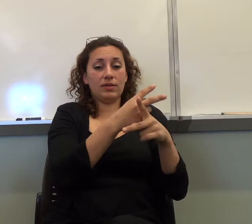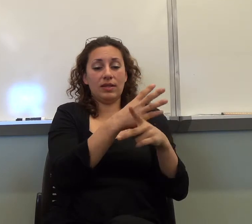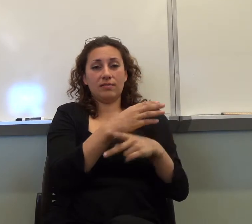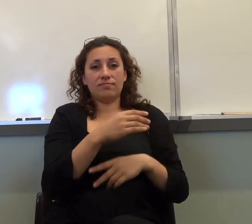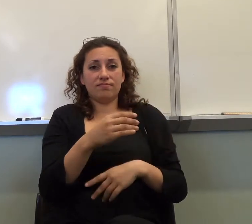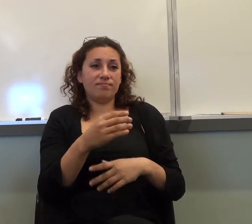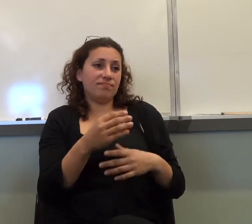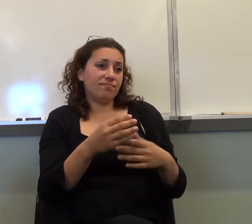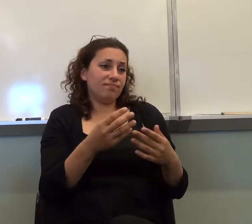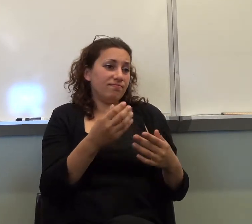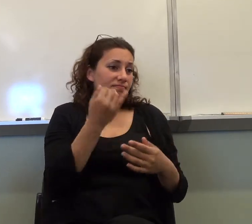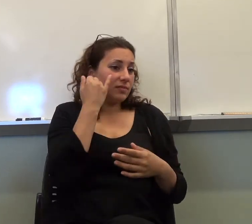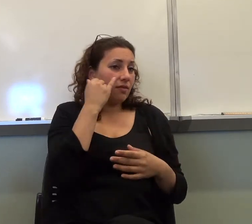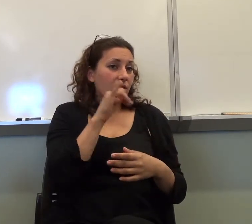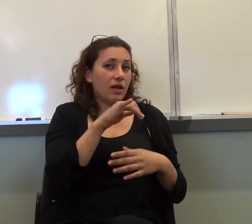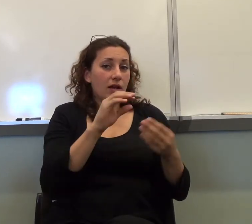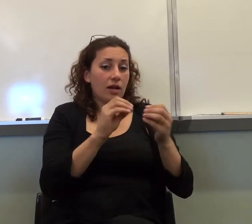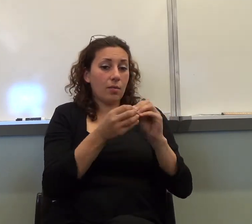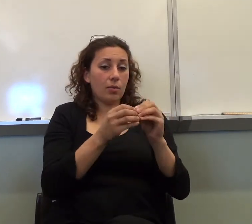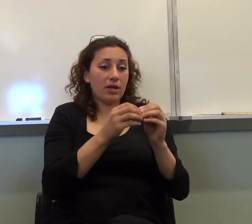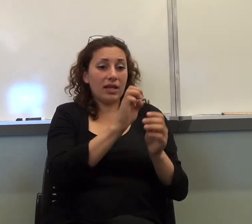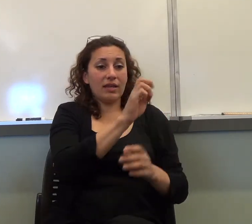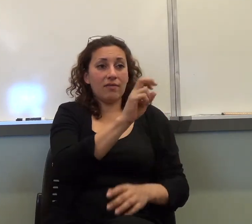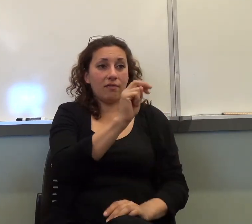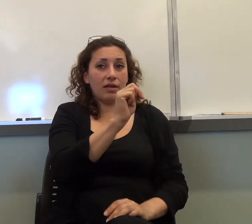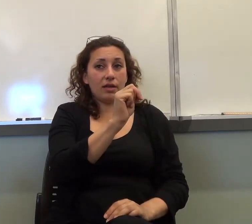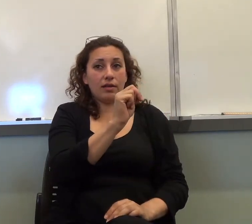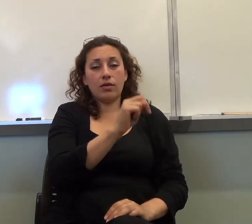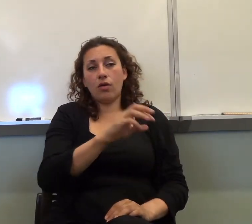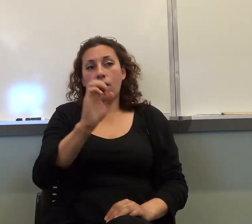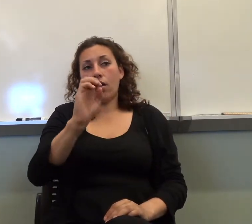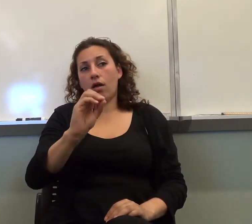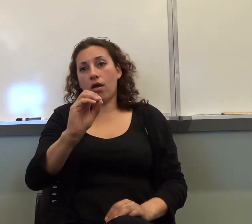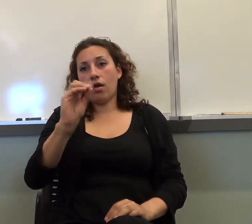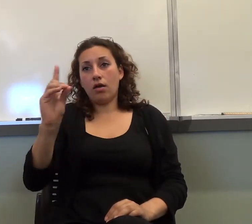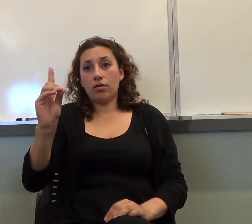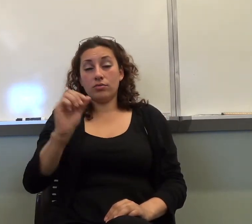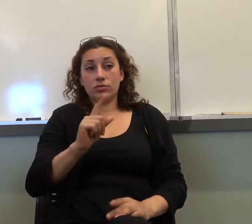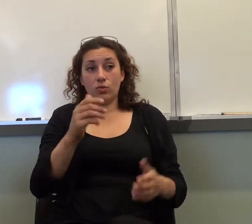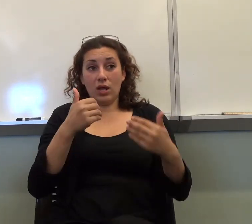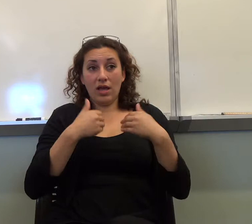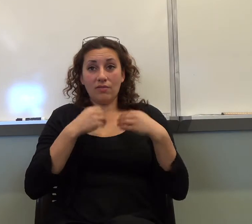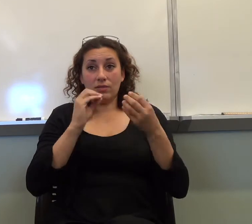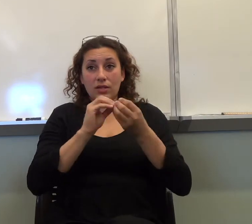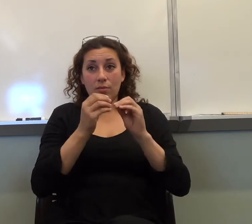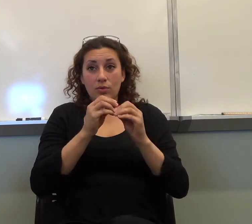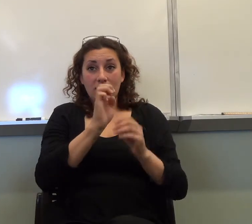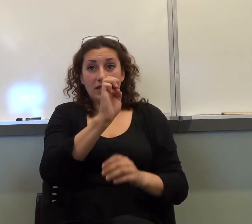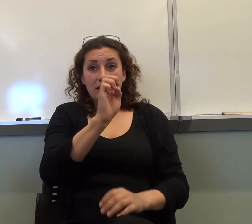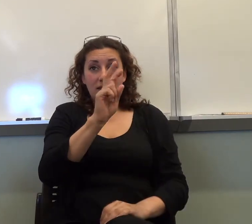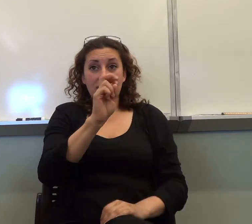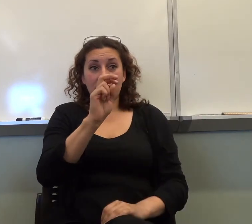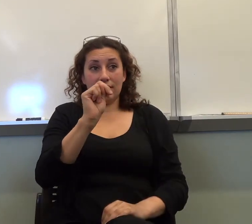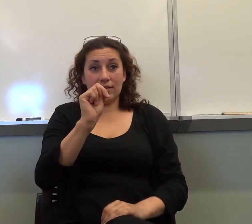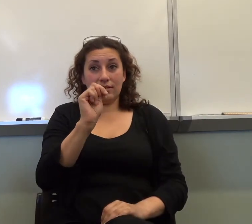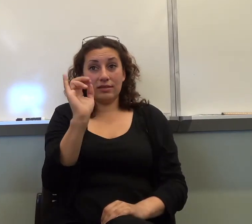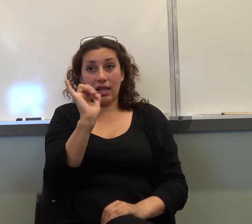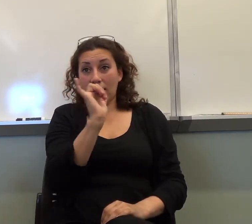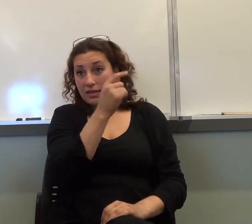that number is even or odd. So if you start out with an even number like this, you know,